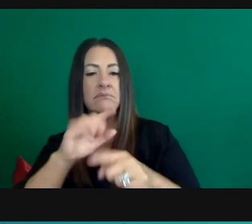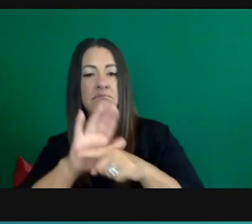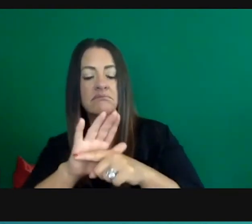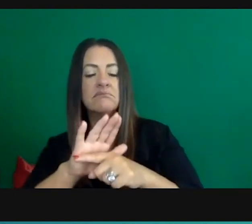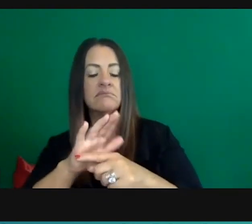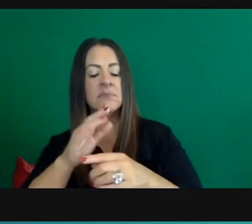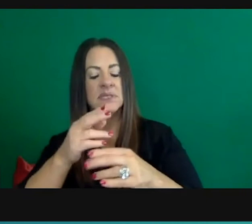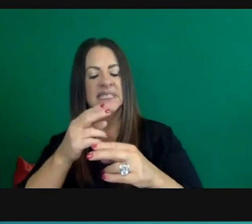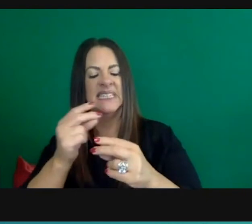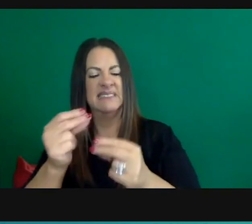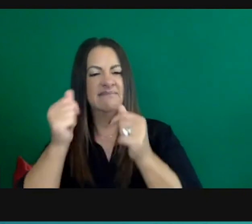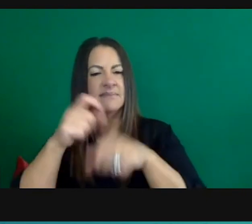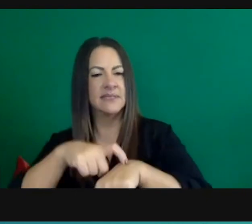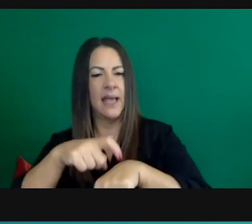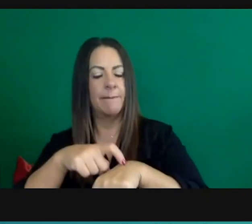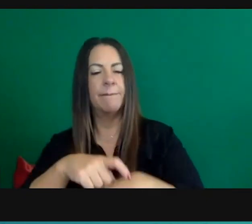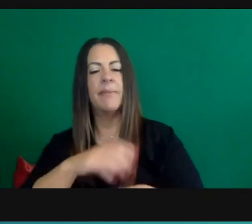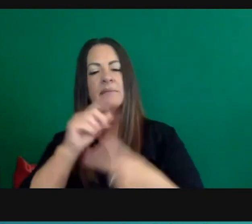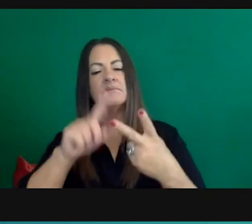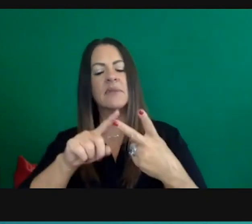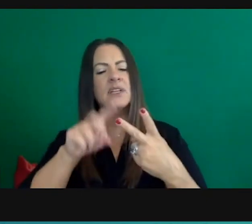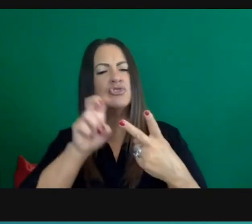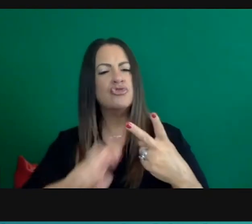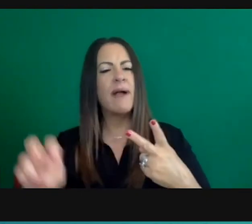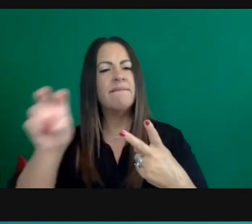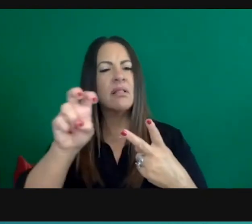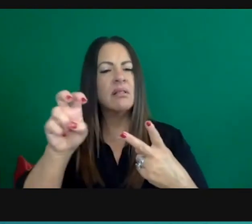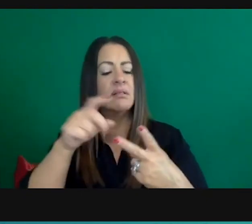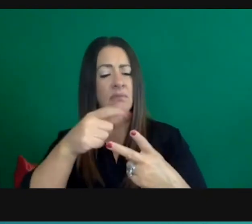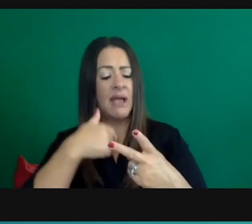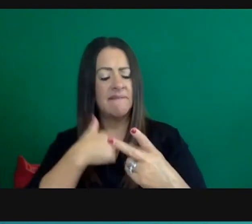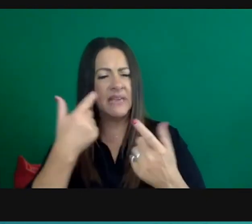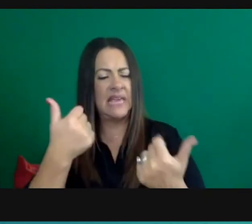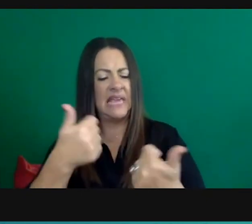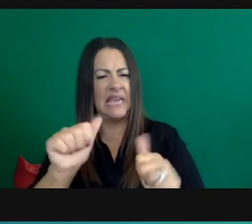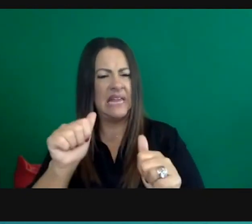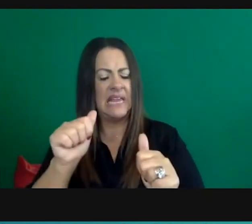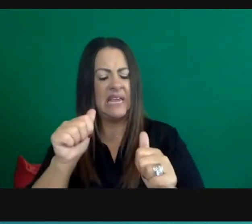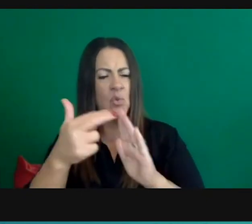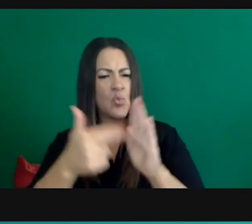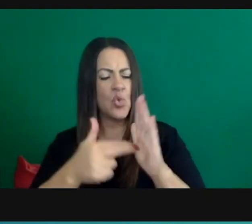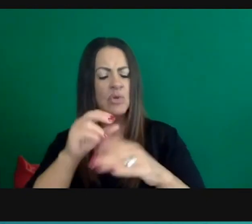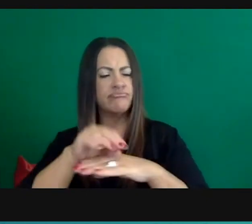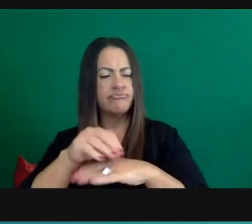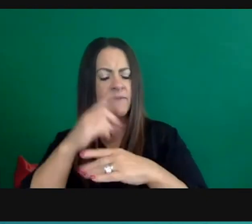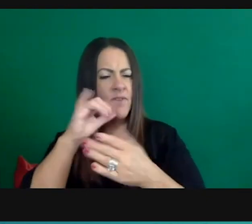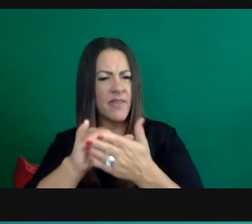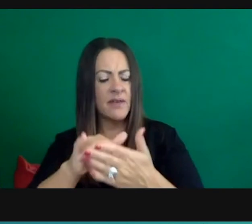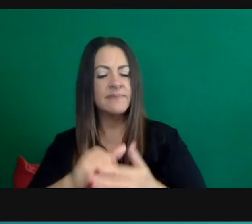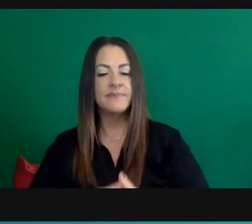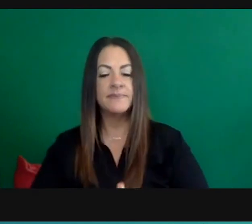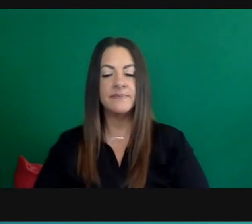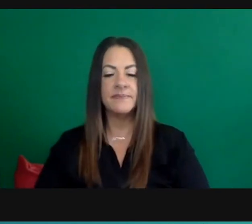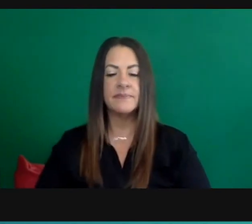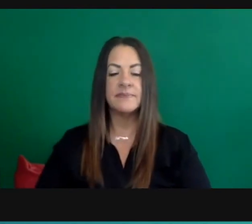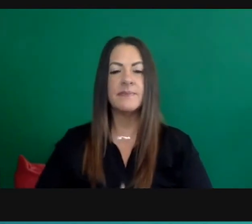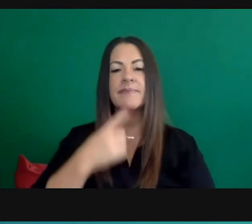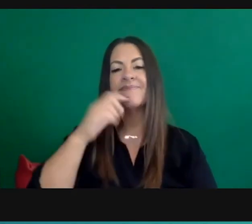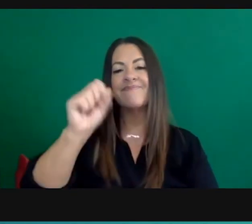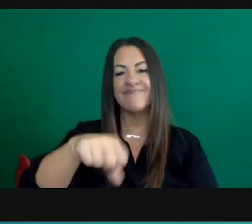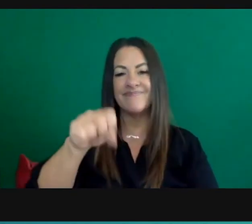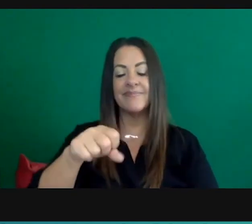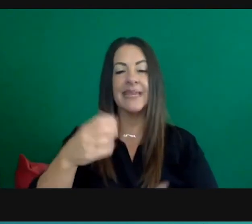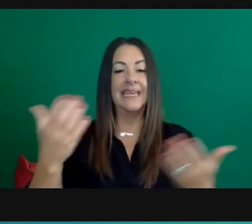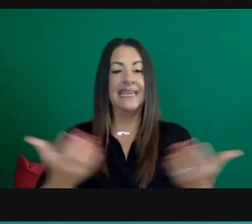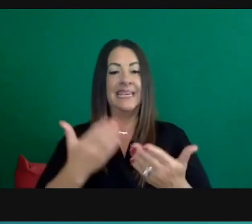practice? Yeah, so there is, as we anticipated, and part of the reason why we went out as a